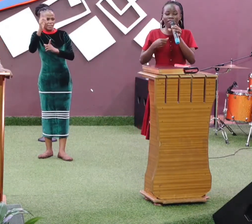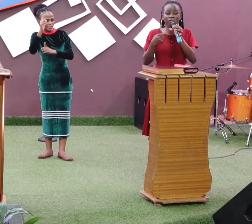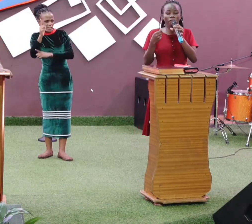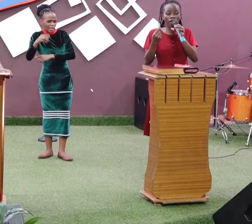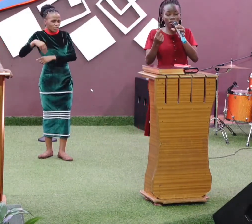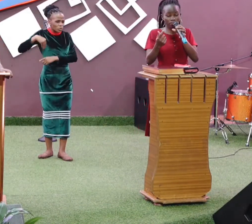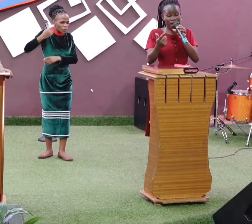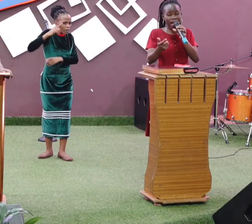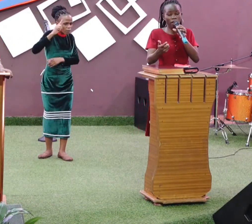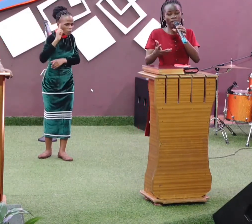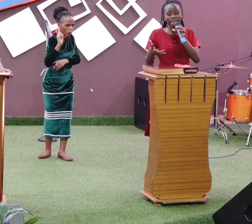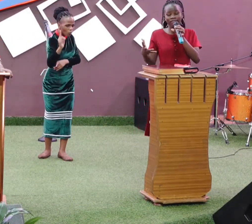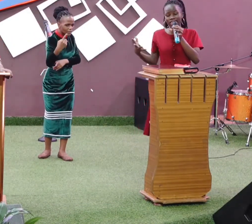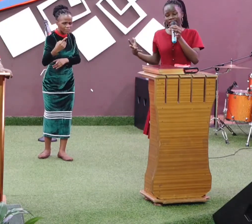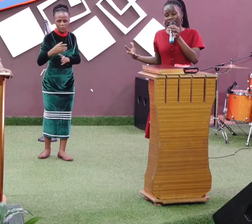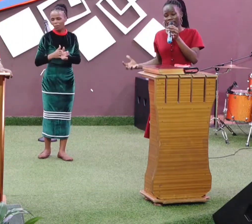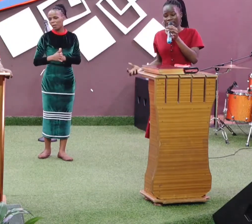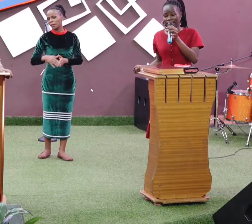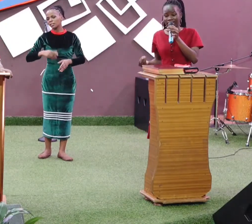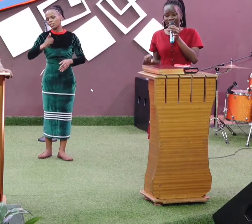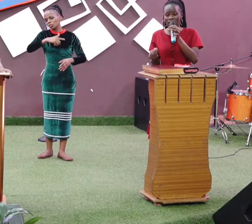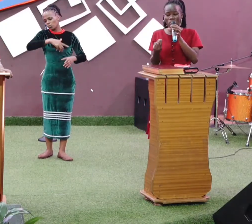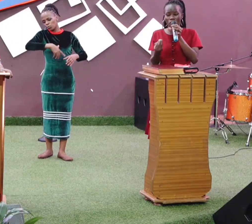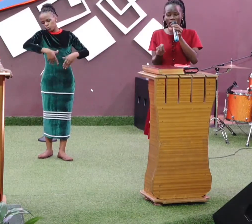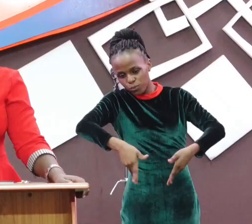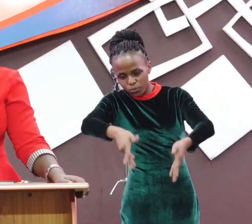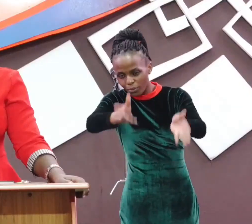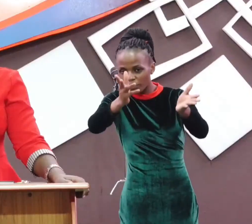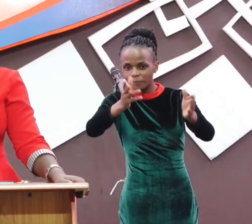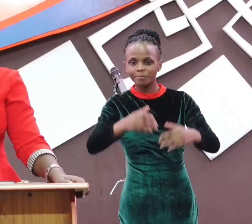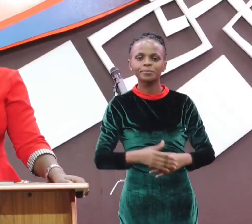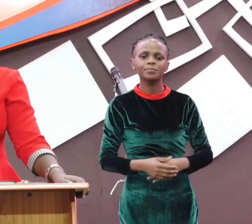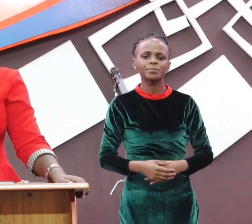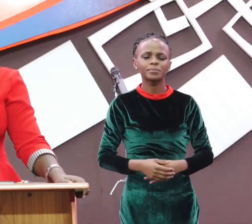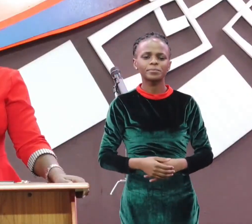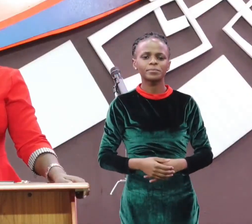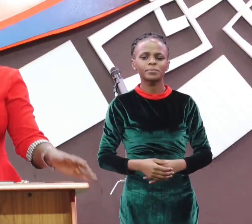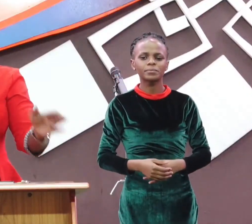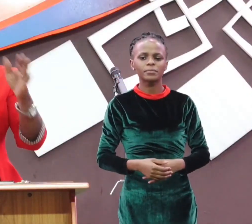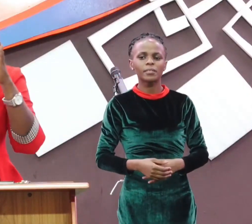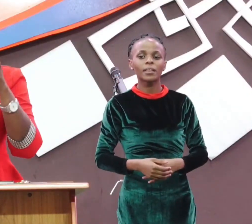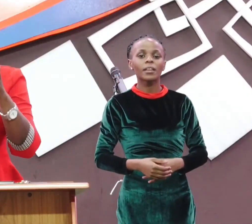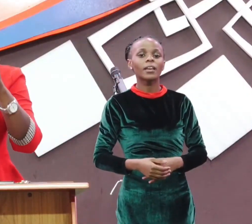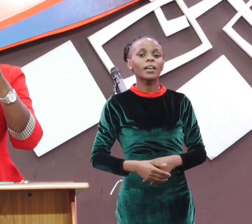are places I've gone by when I just given the askari